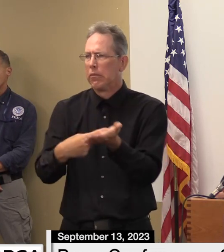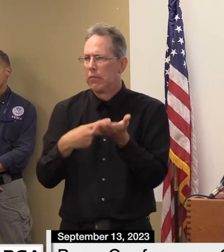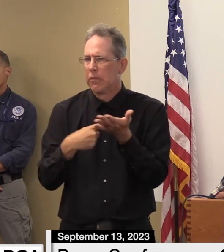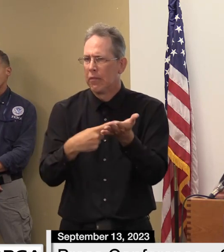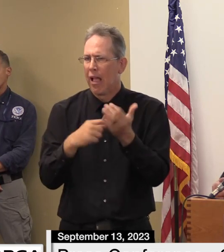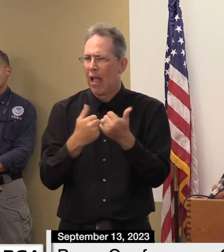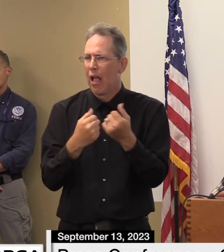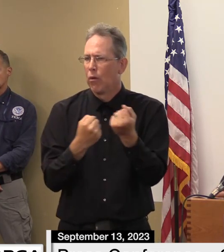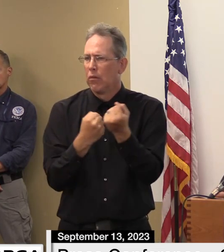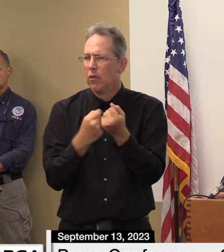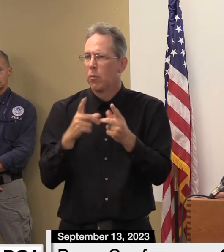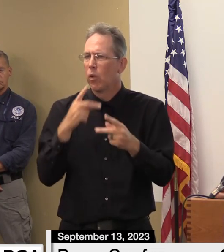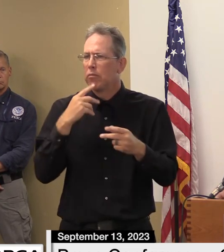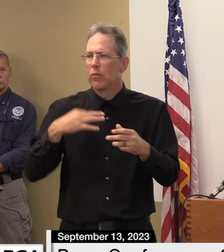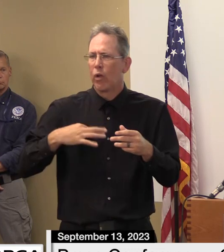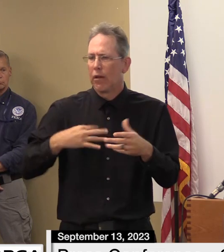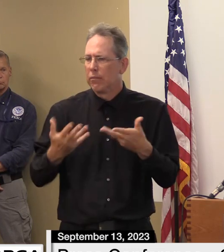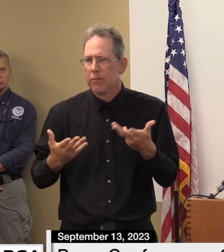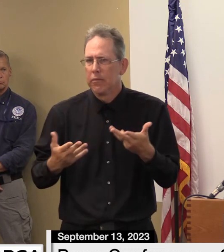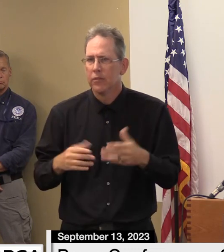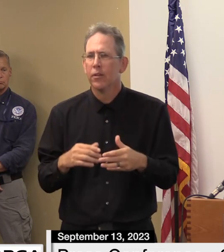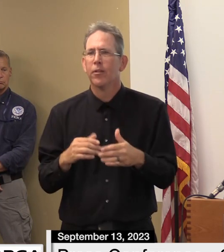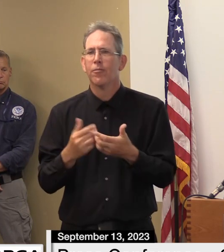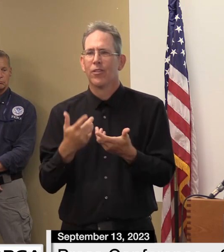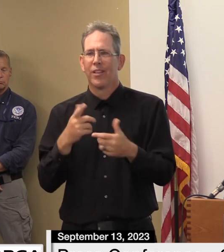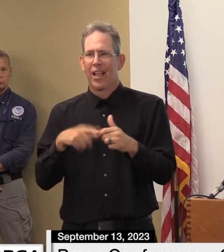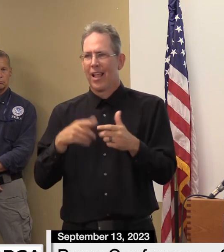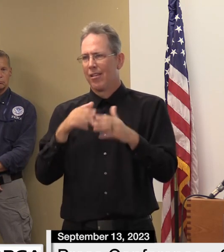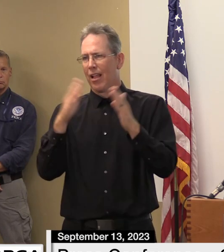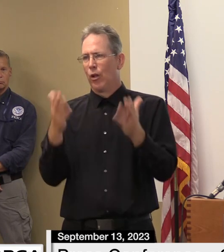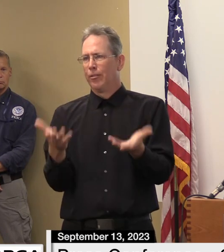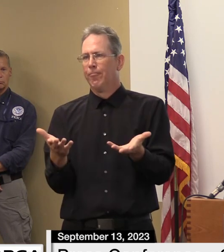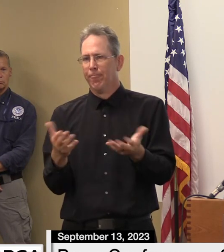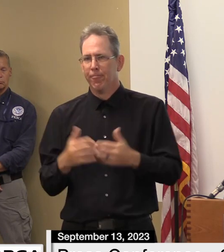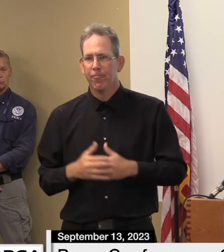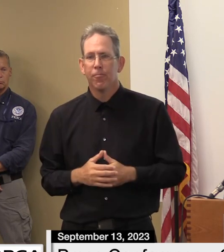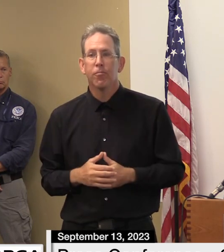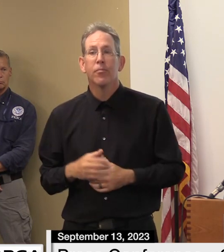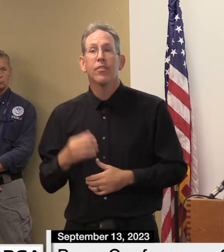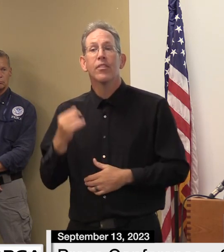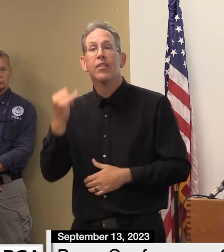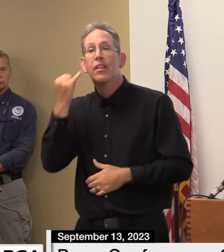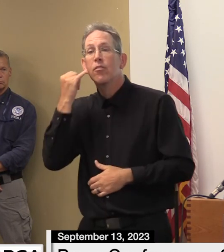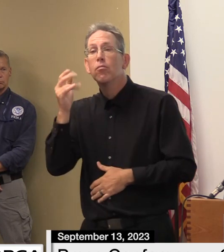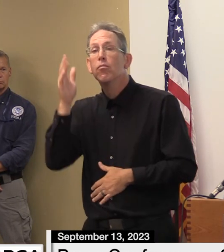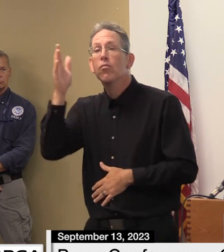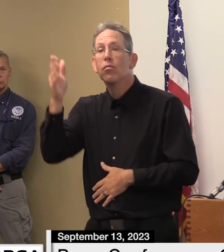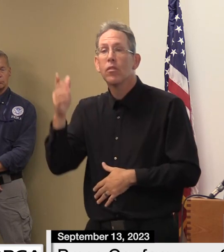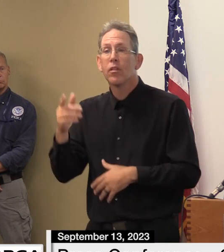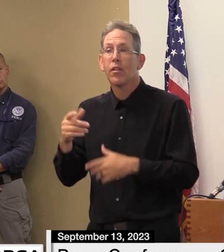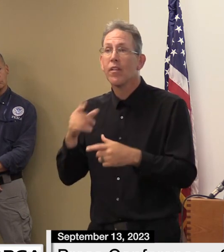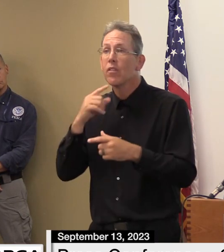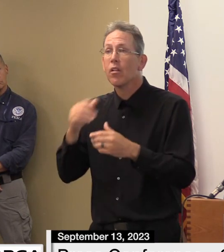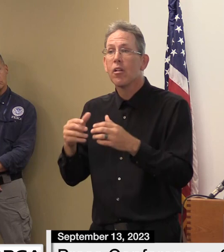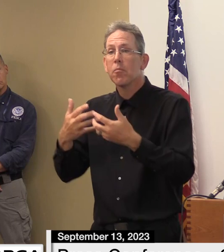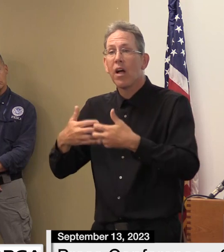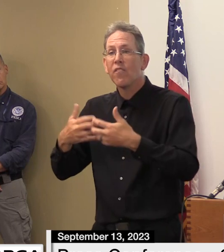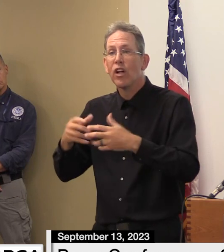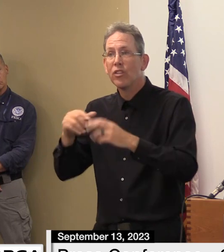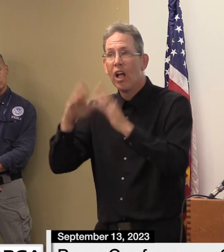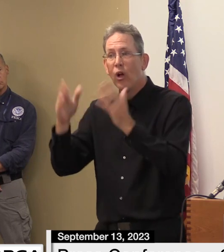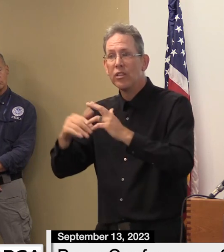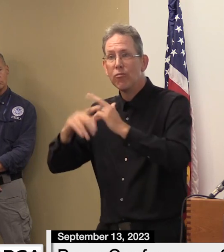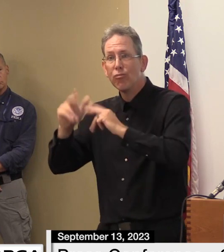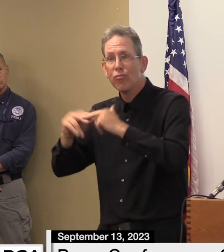back the businesses to grow even more. Similarly, when we were talking about advanced manufacturing, housing was the critical issue. Beta Technologies,